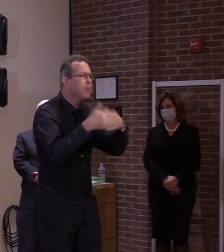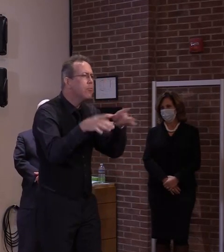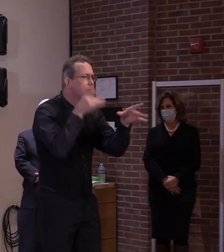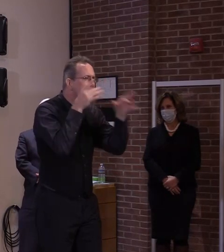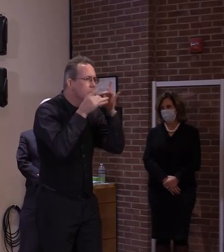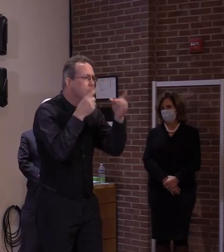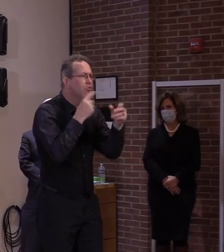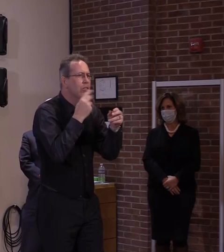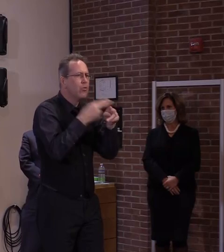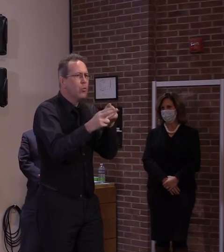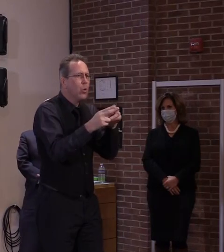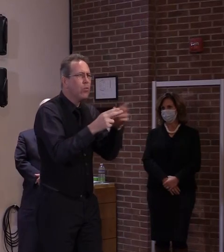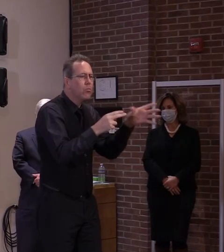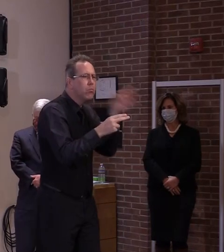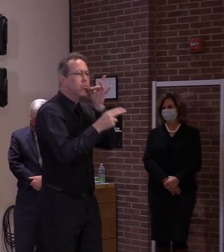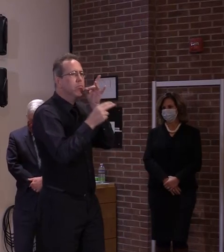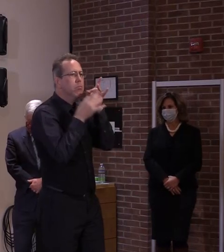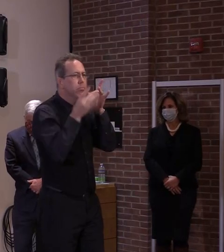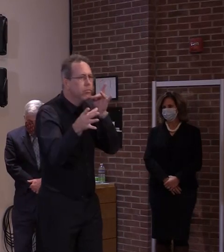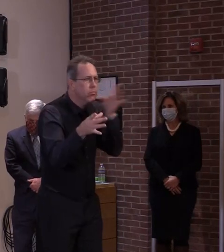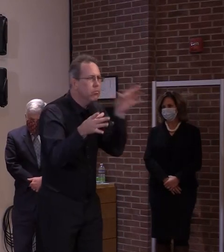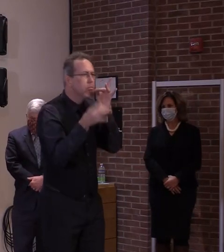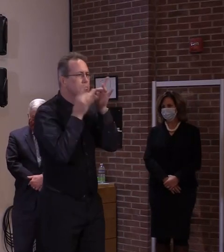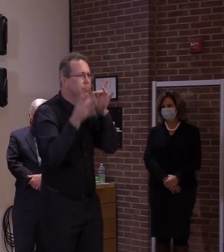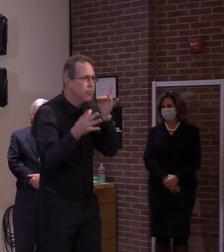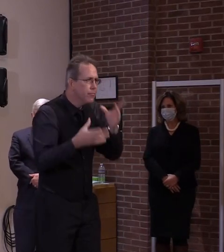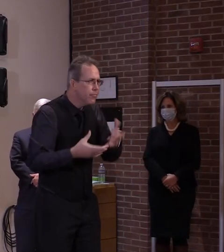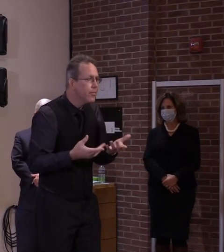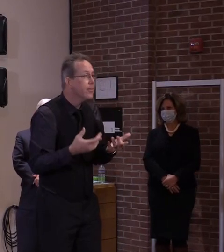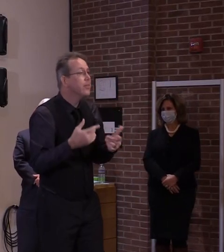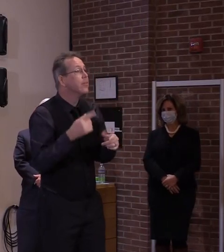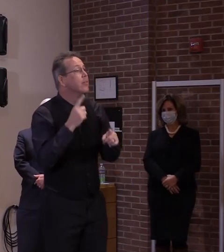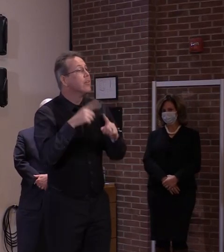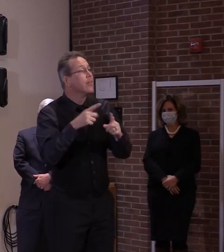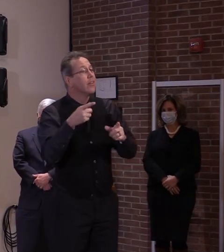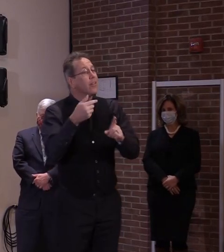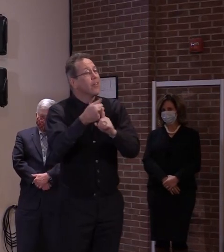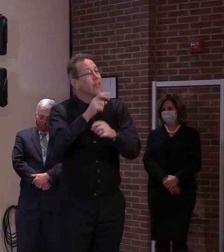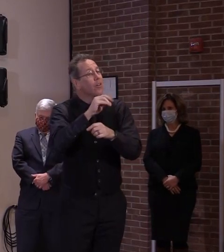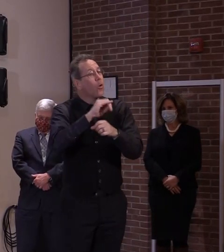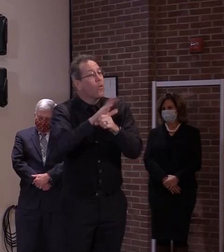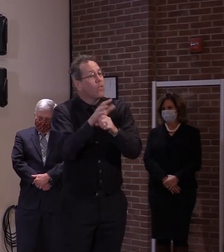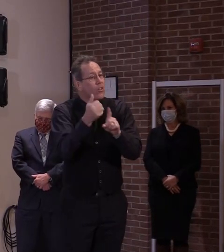is part of the evolution of this virus that will occur. So